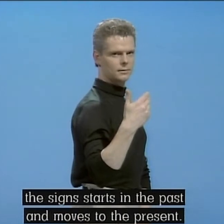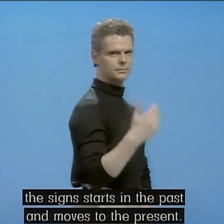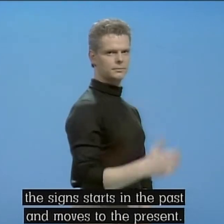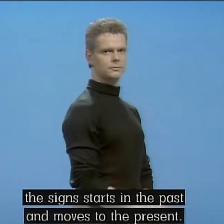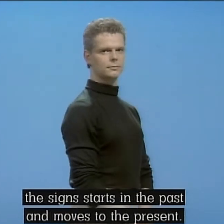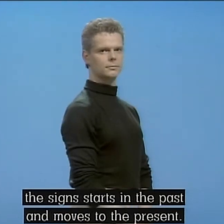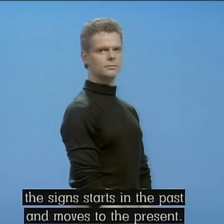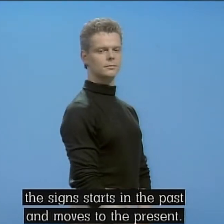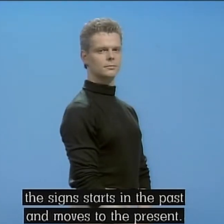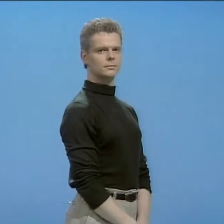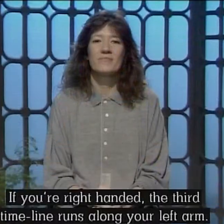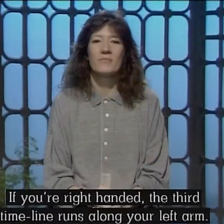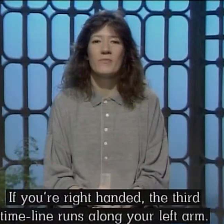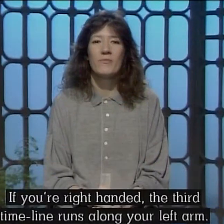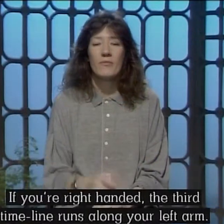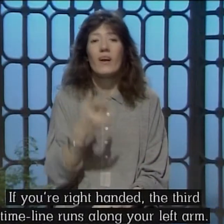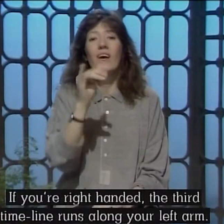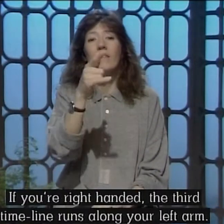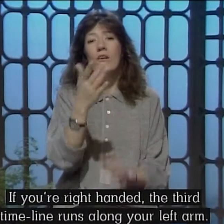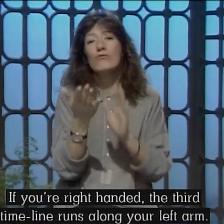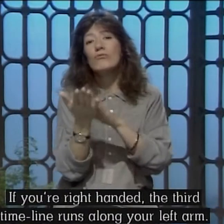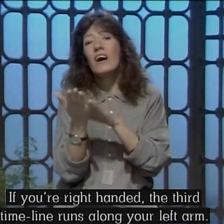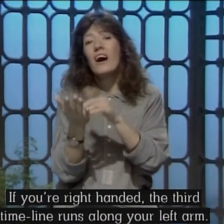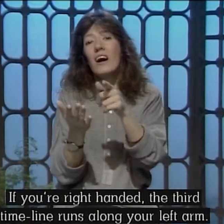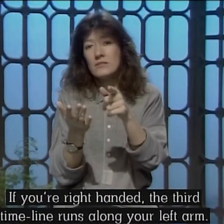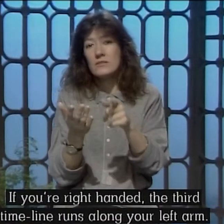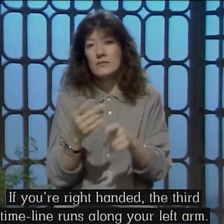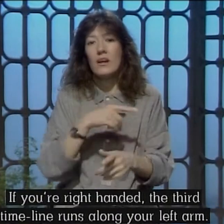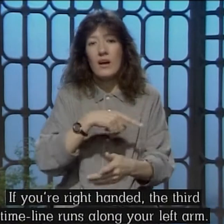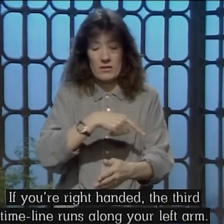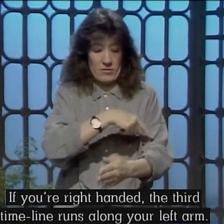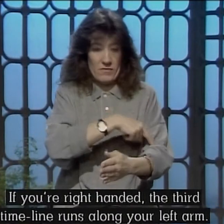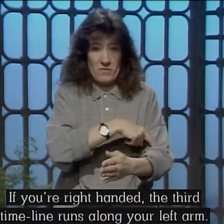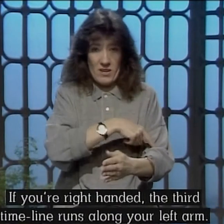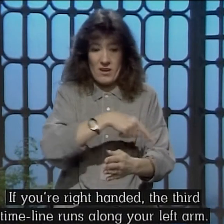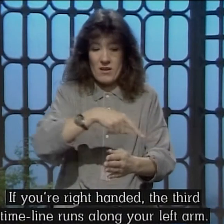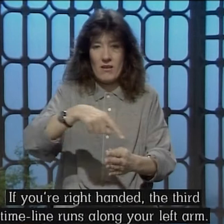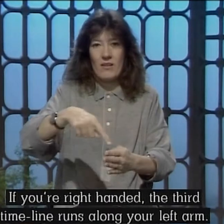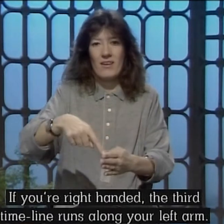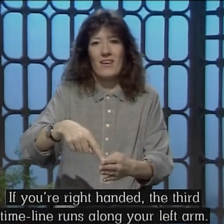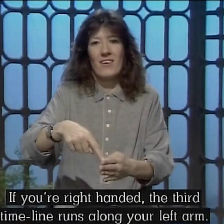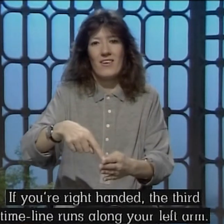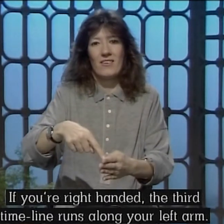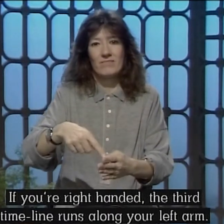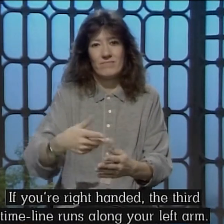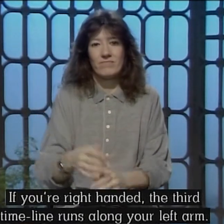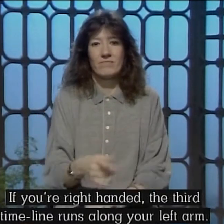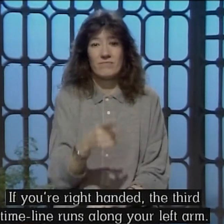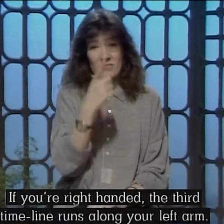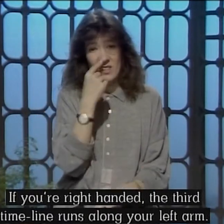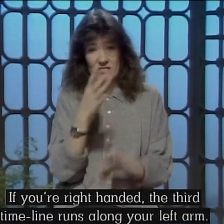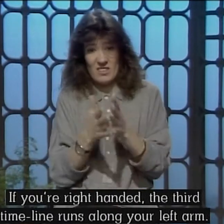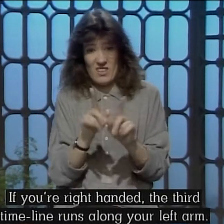present. If you're right-handed, the 3rd timeline runs along your left arm and hand.